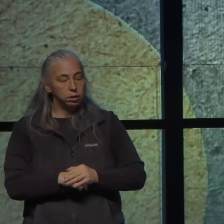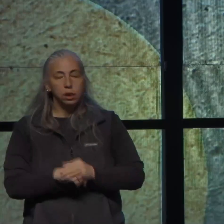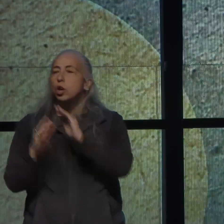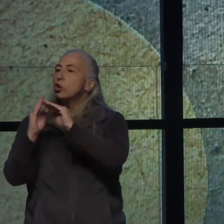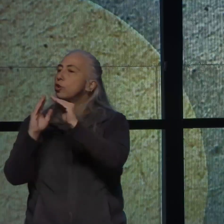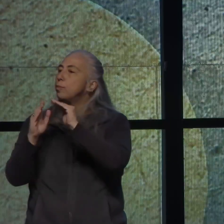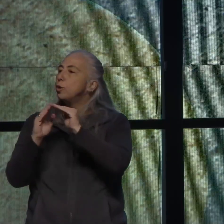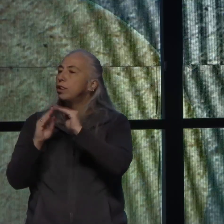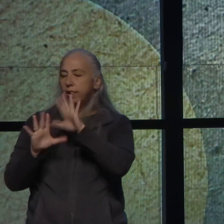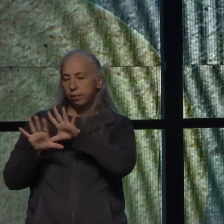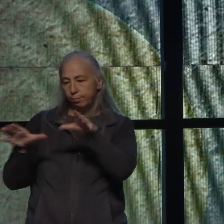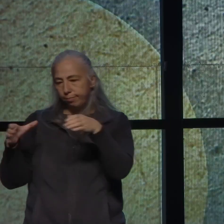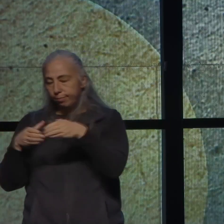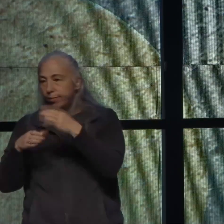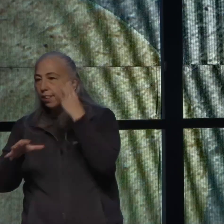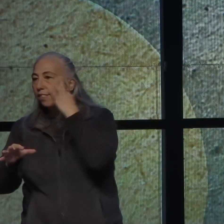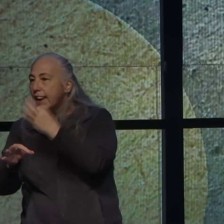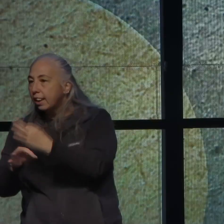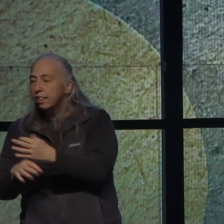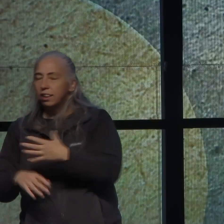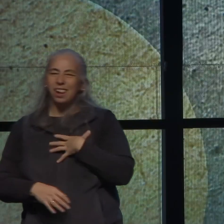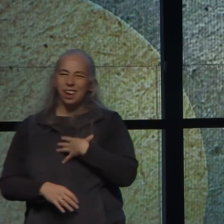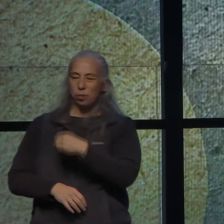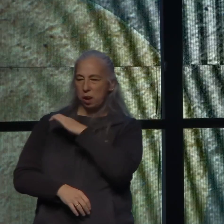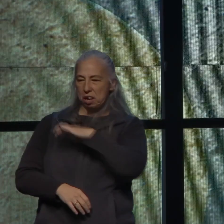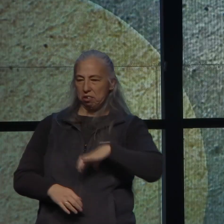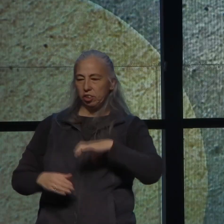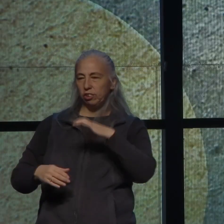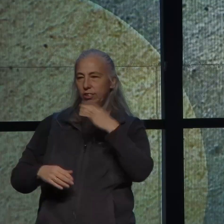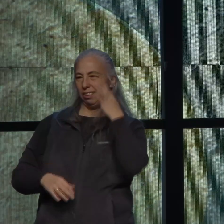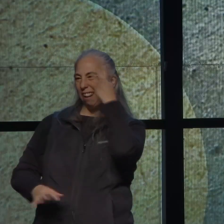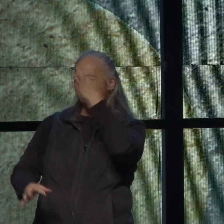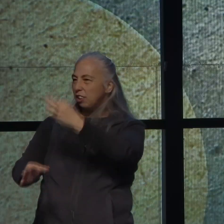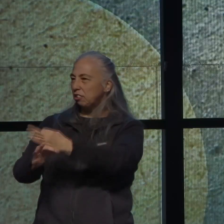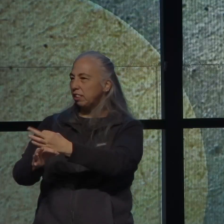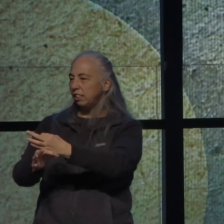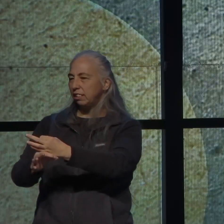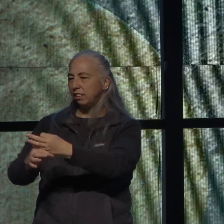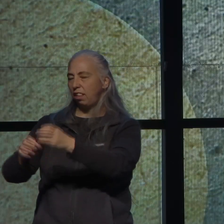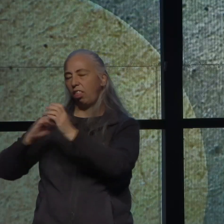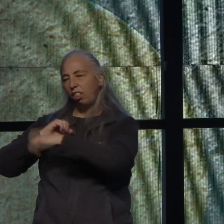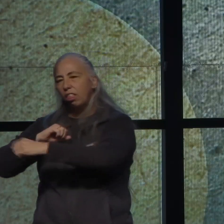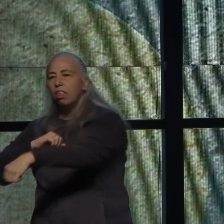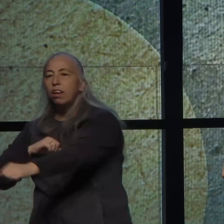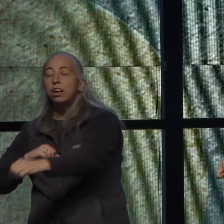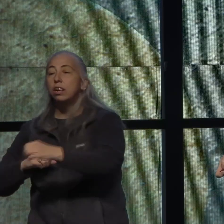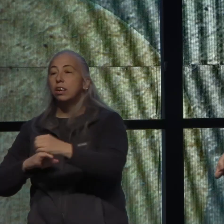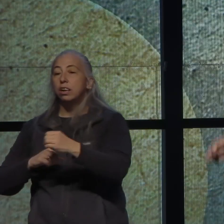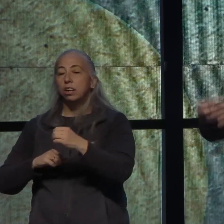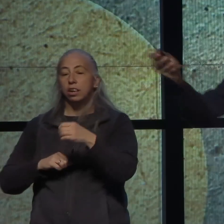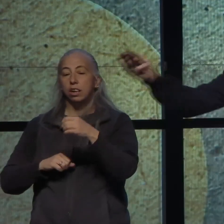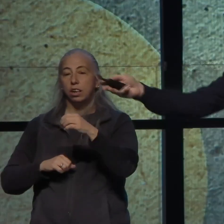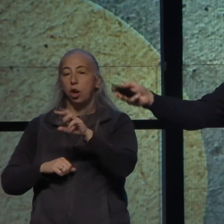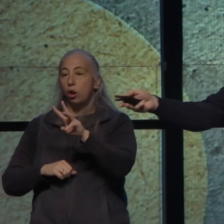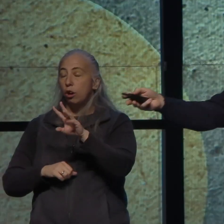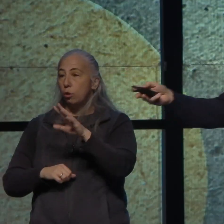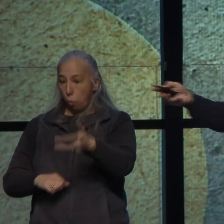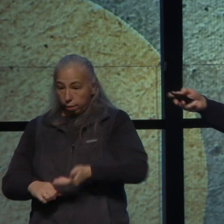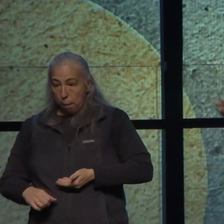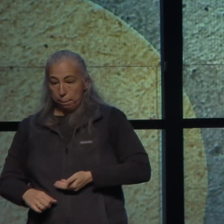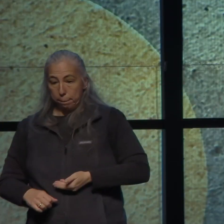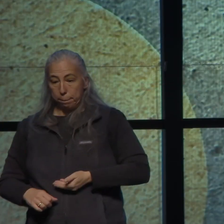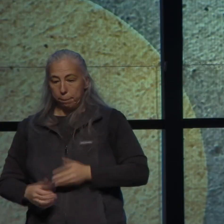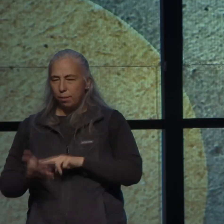amongst white Christian nationalist rhetoric, we mistake invitation for inclusion. We think that because someone is invited, they're